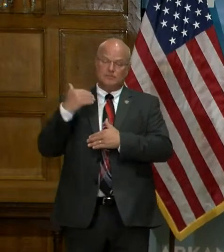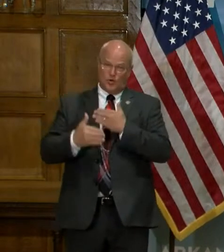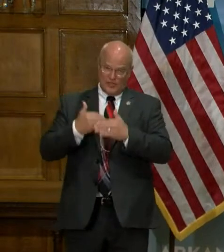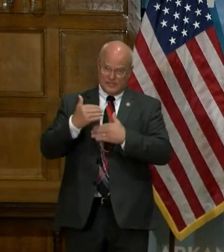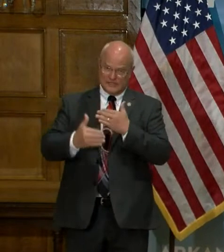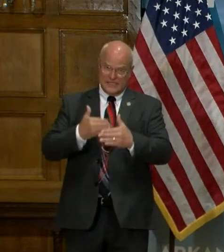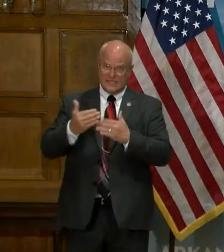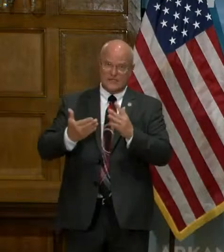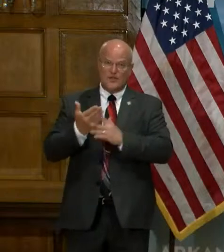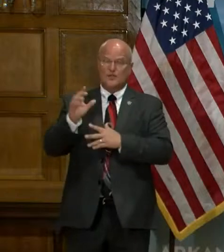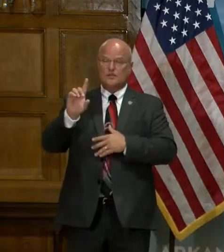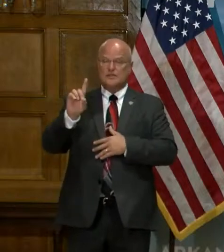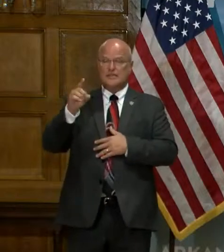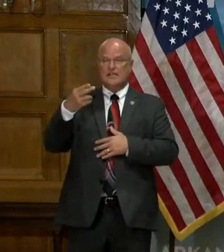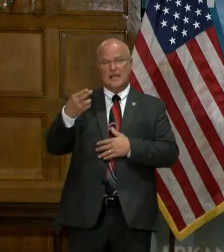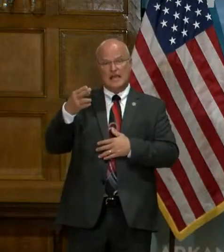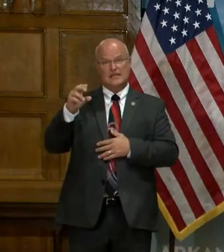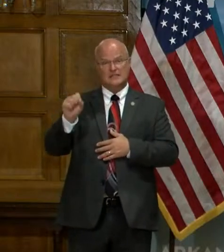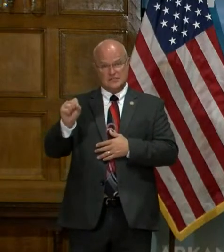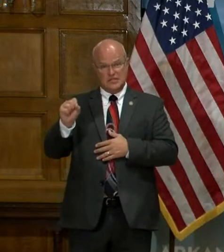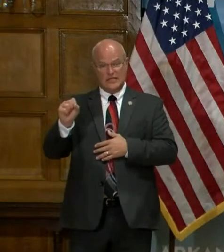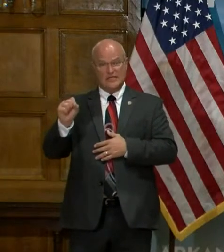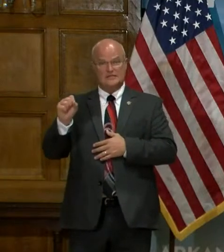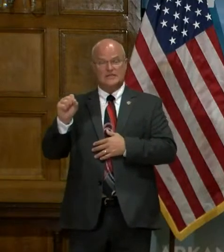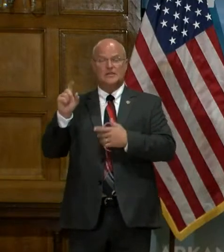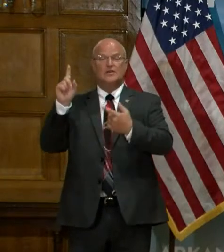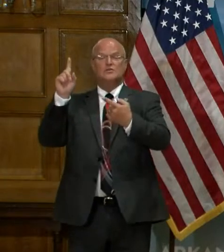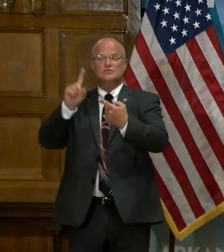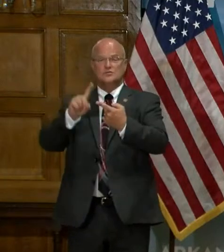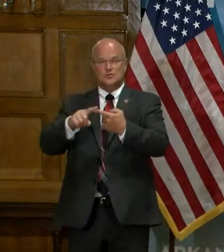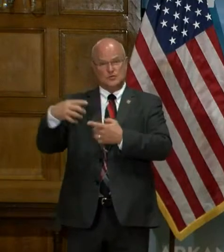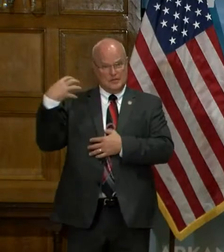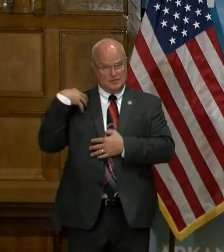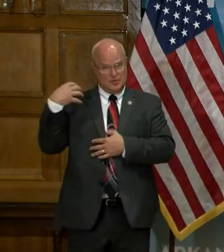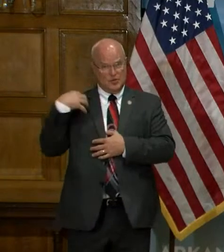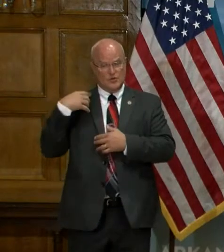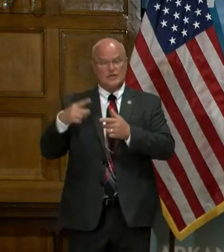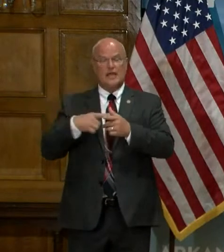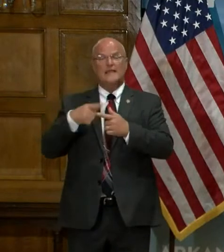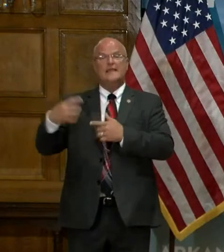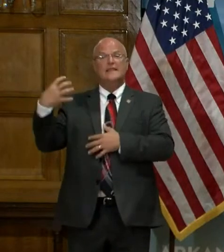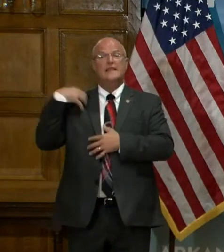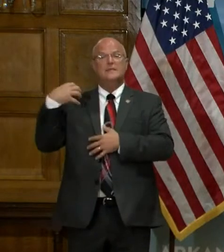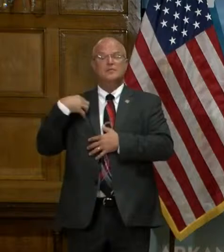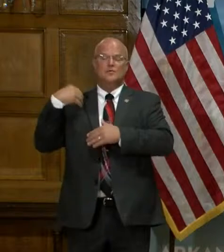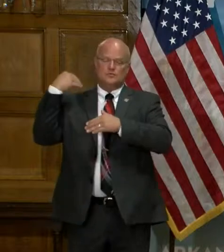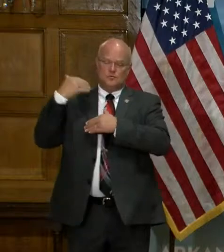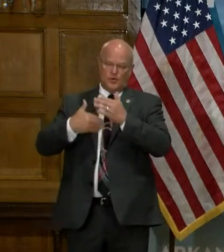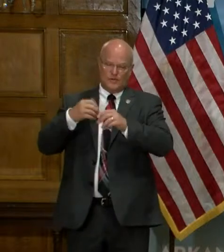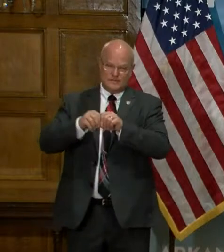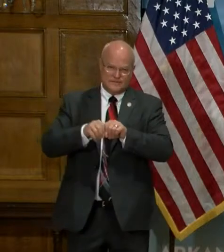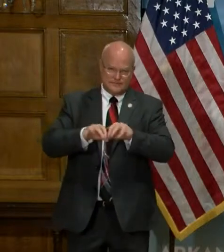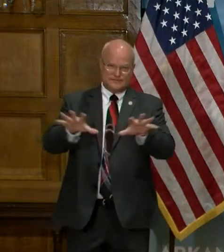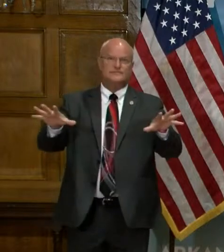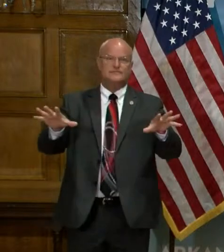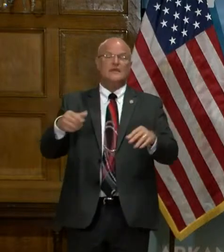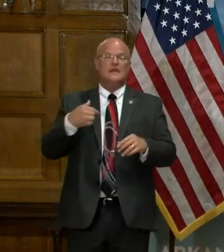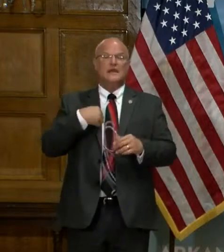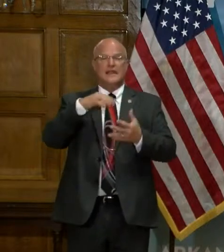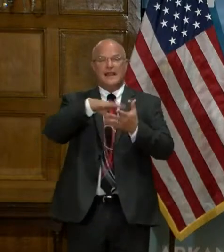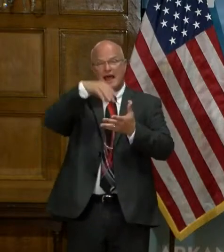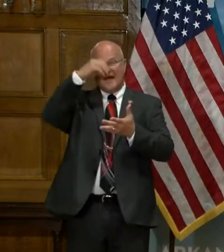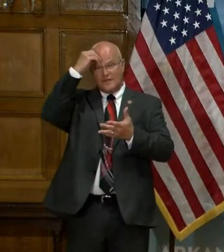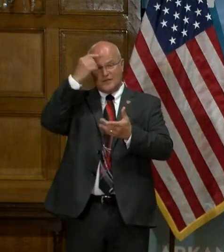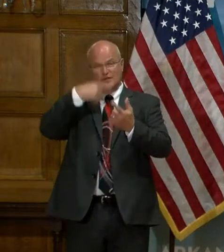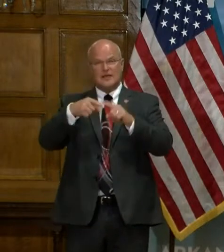processed through DHS to the different employers, and then the employers will process it out. And I've learned